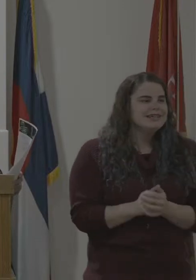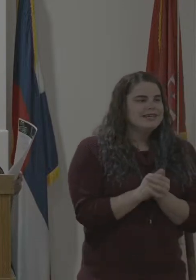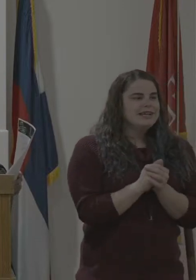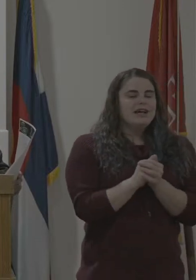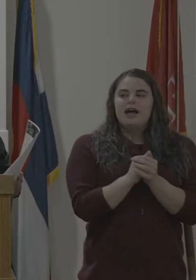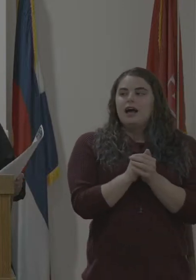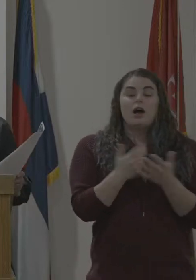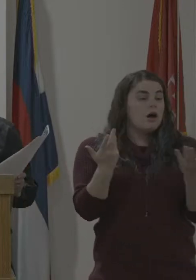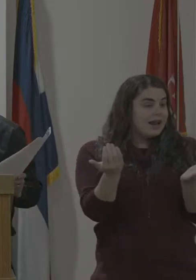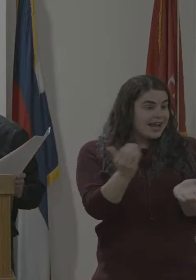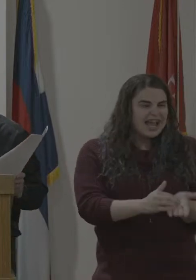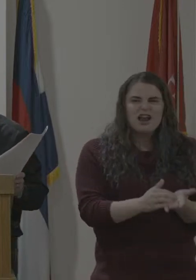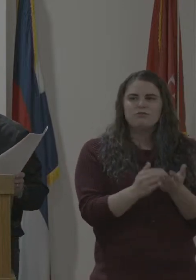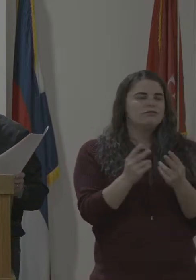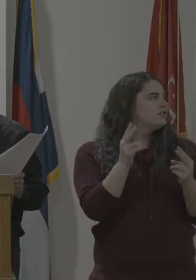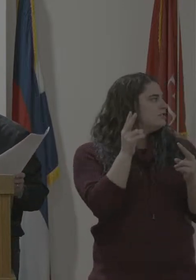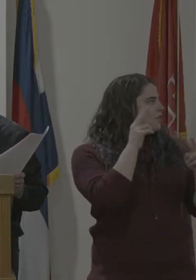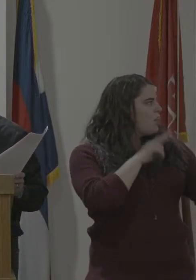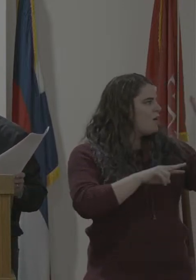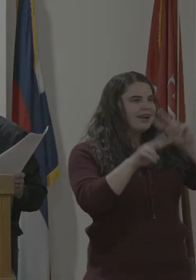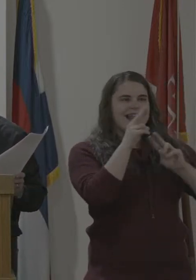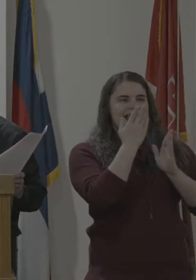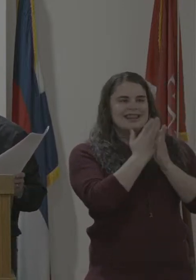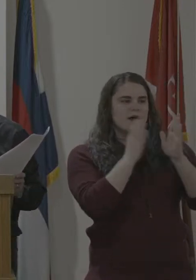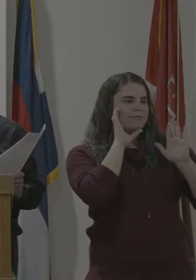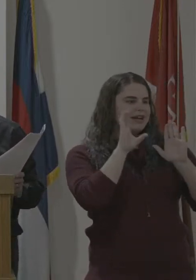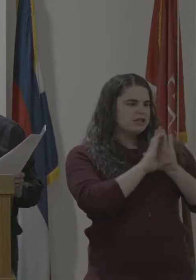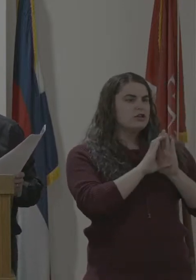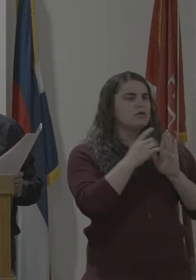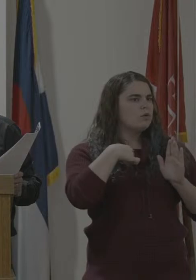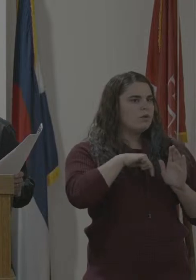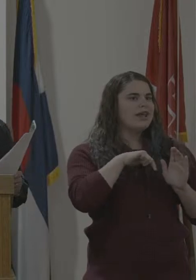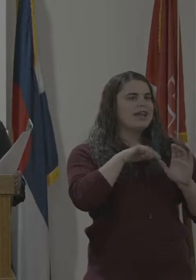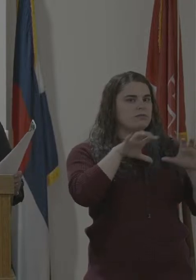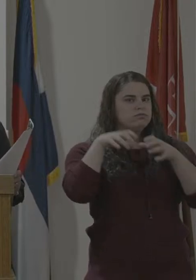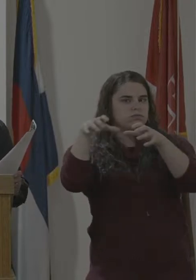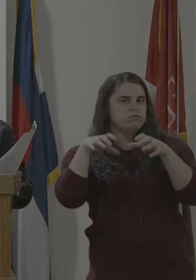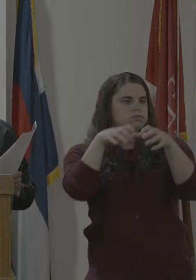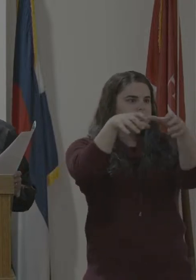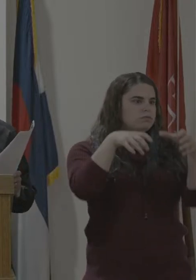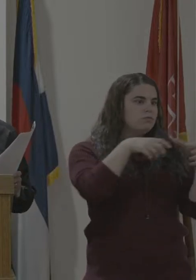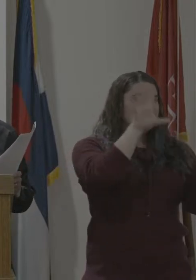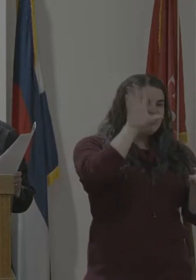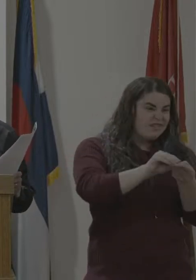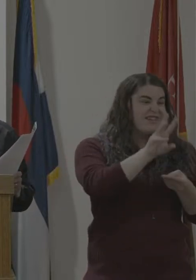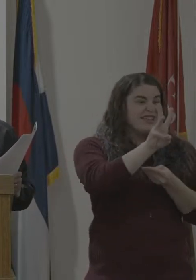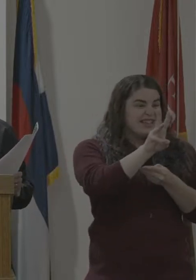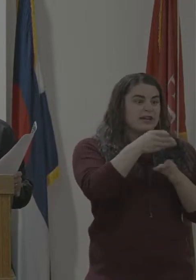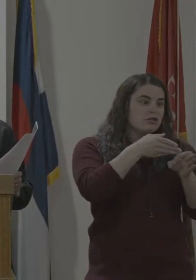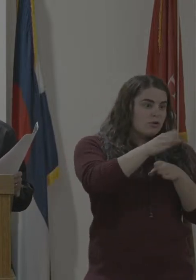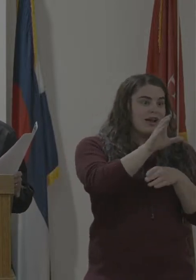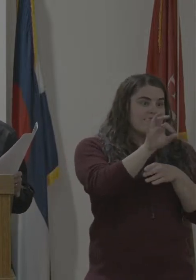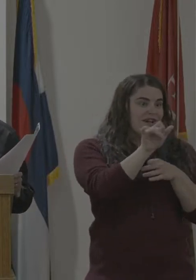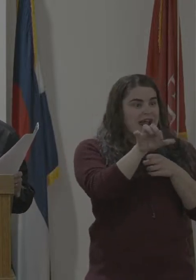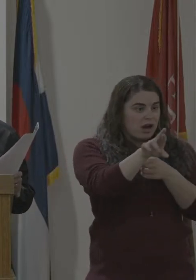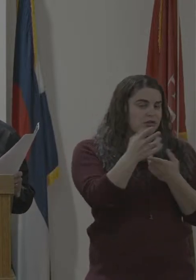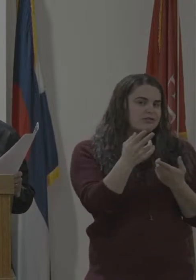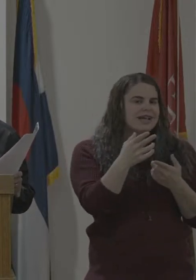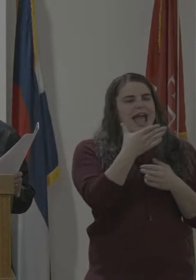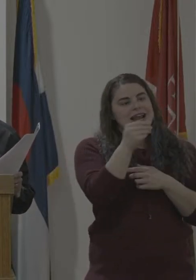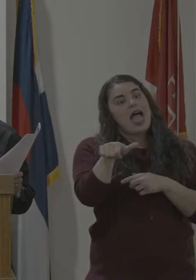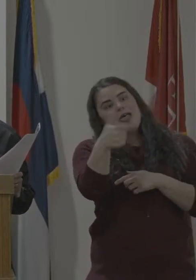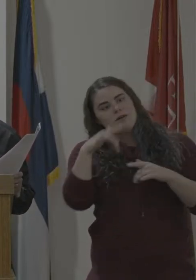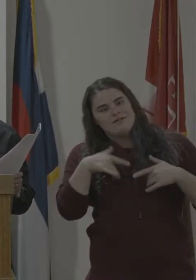And again, you're just looking at some of the images. We went to about 6 career fairs this year, plus a whole bunch of other events. And we also, I think we have